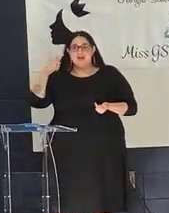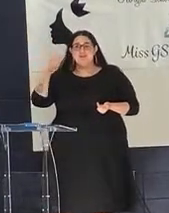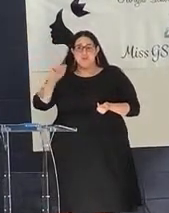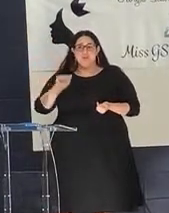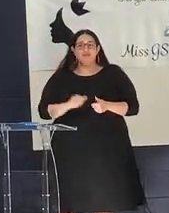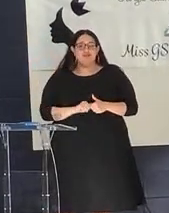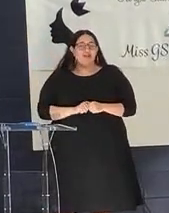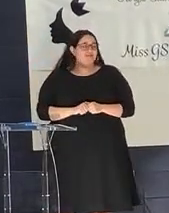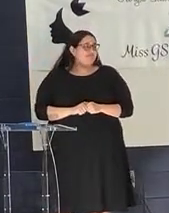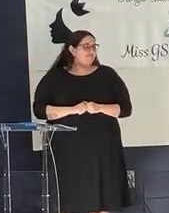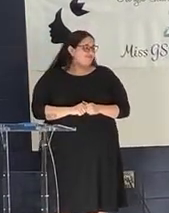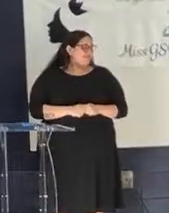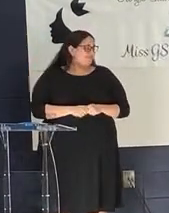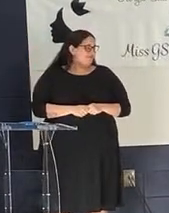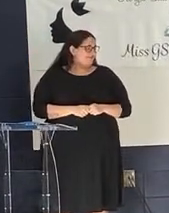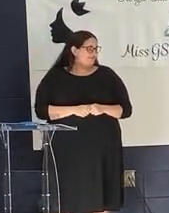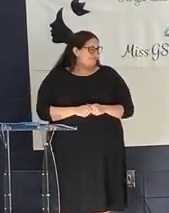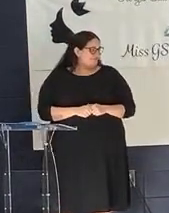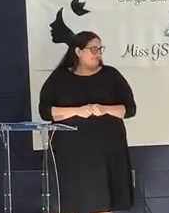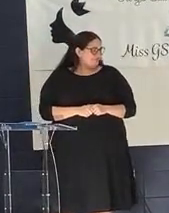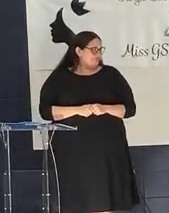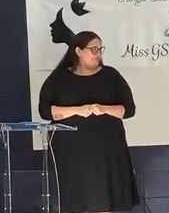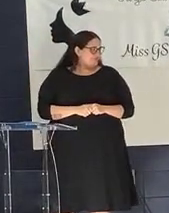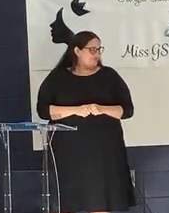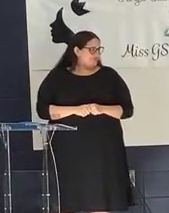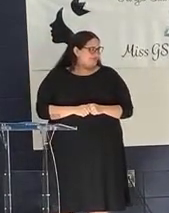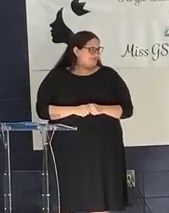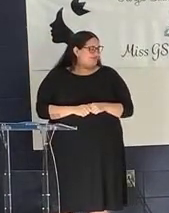3 years, and she lives with her family in White, Georgia.